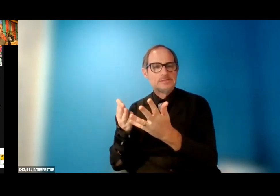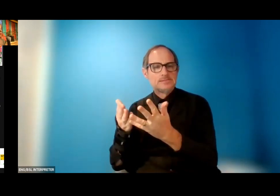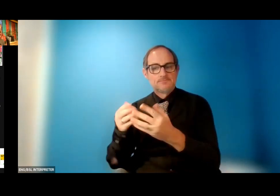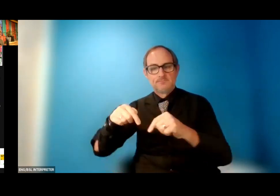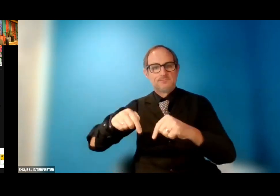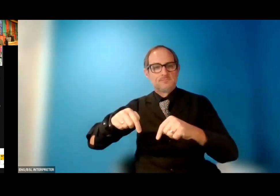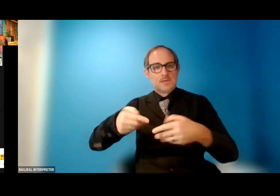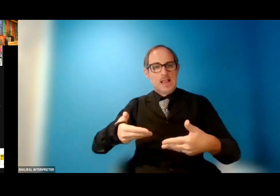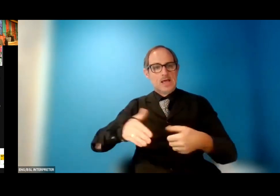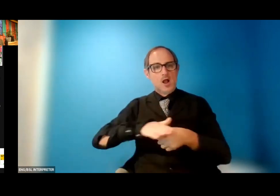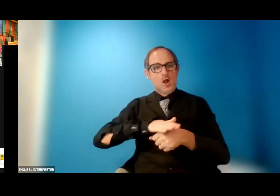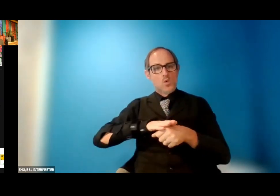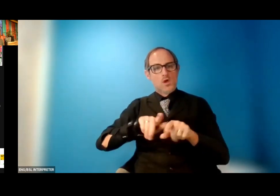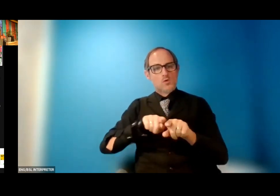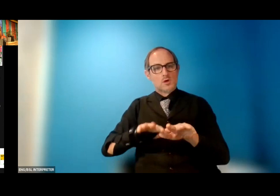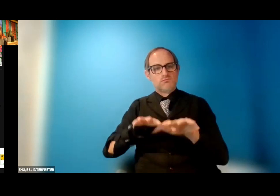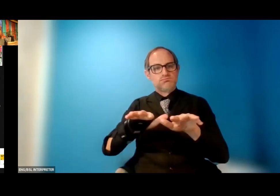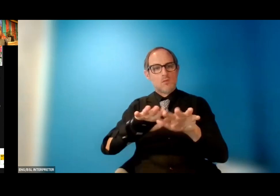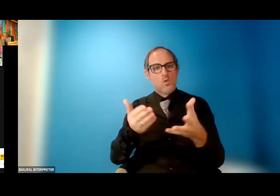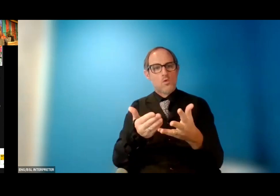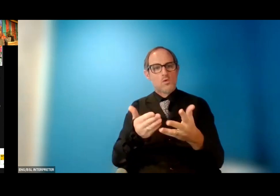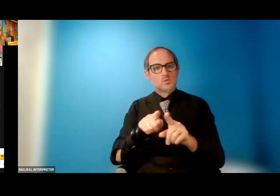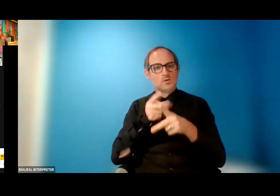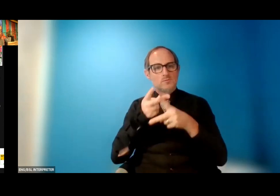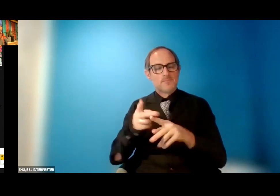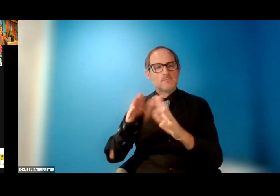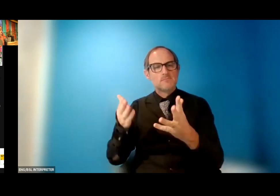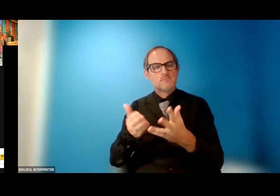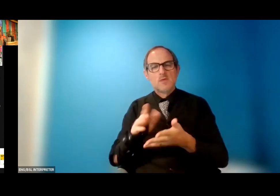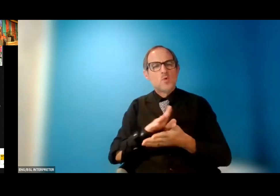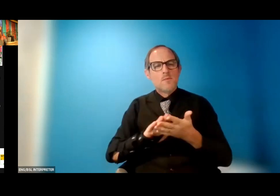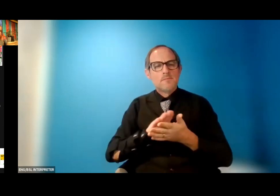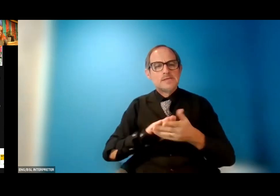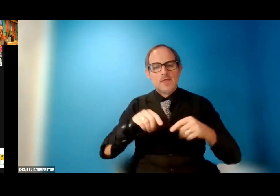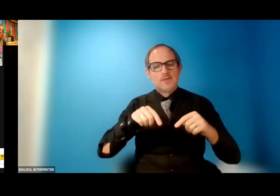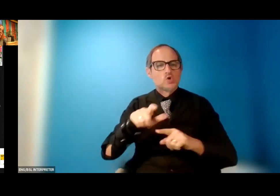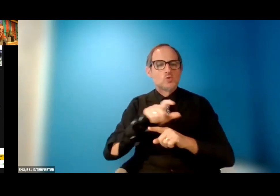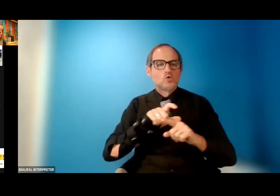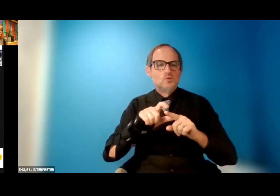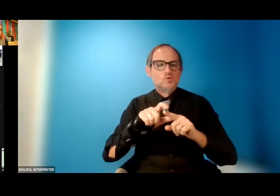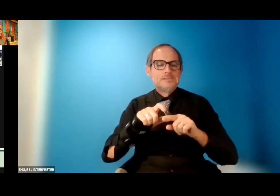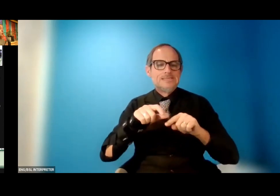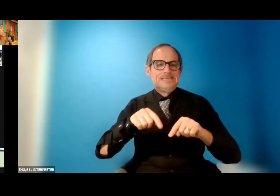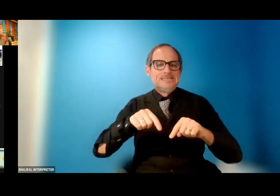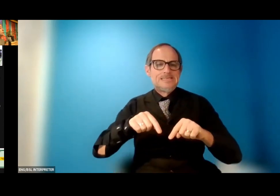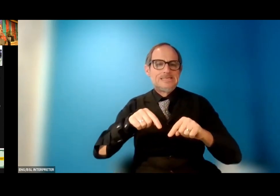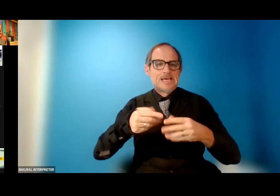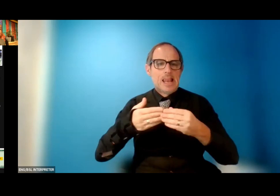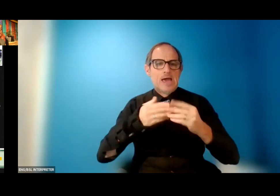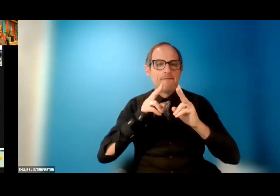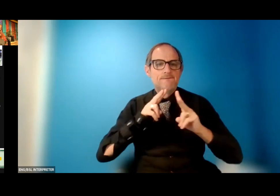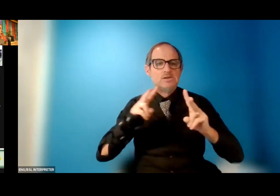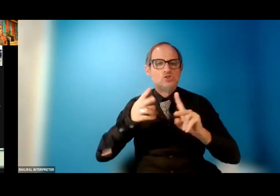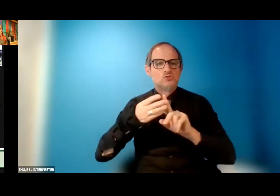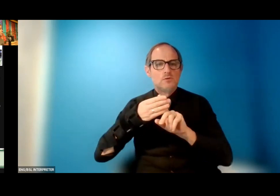here locally as well across the world. What would it mean to co-create those community-led visions here? It could be used as a